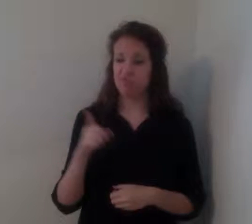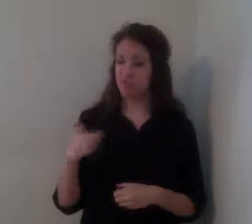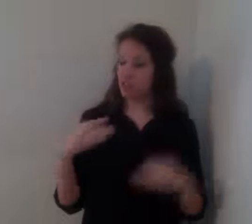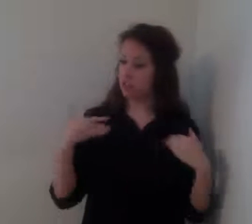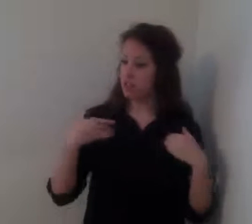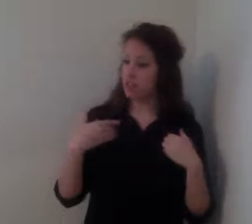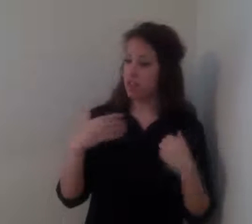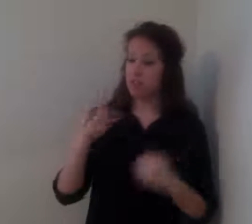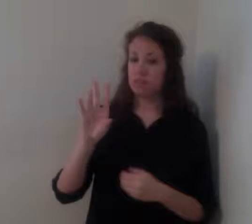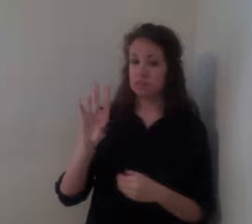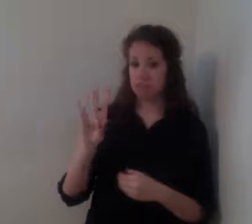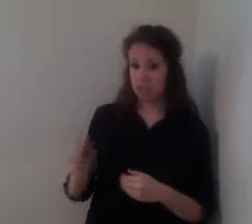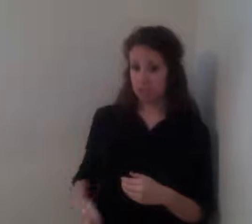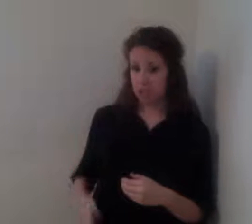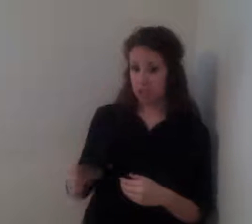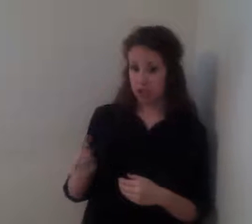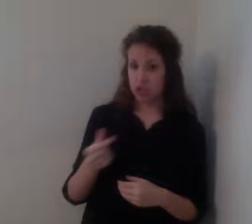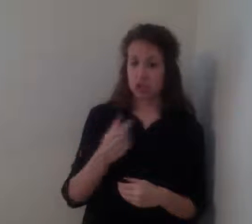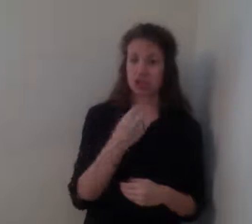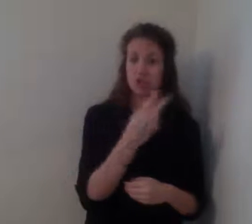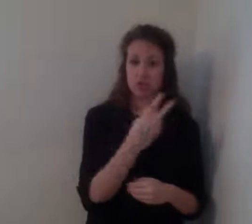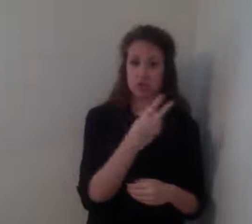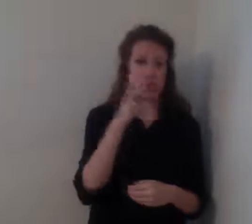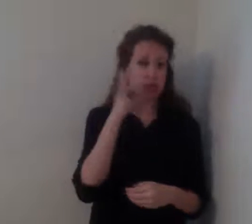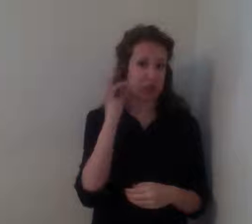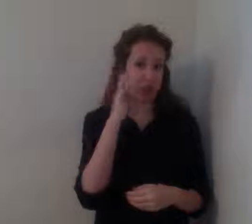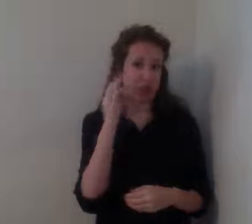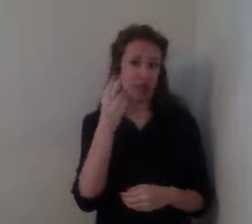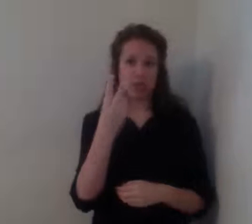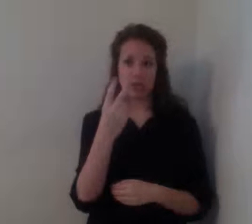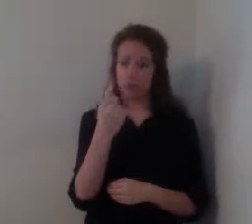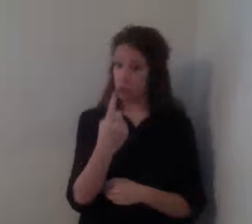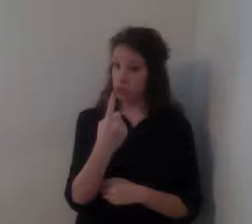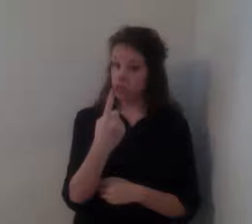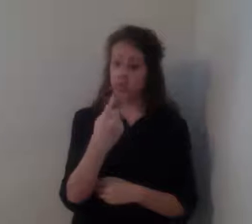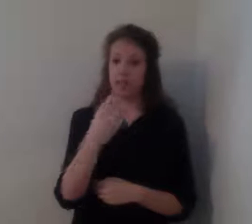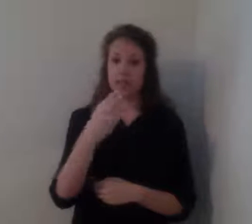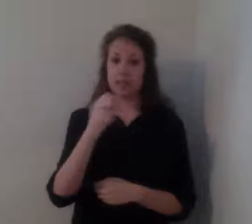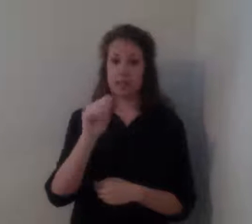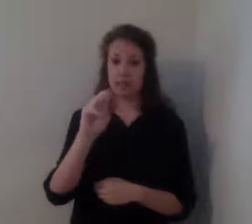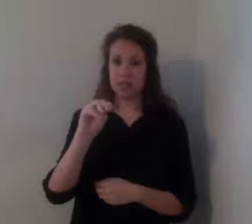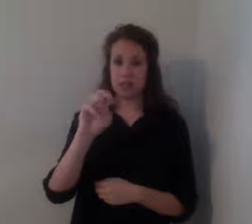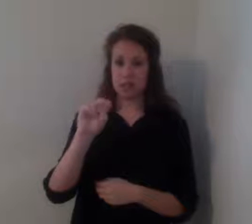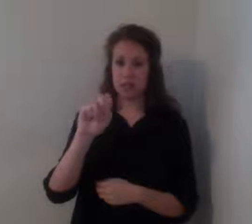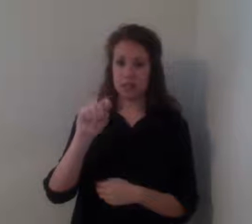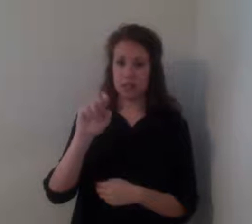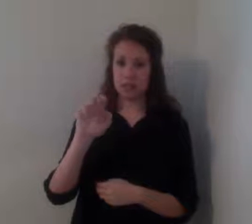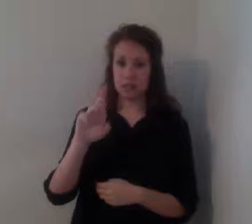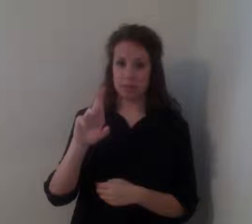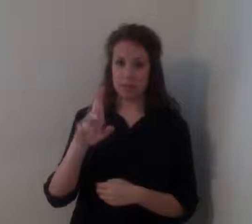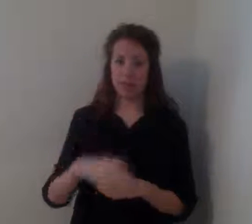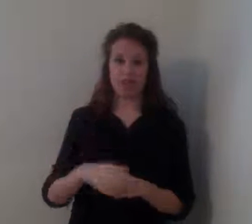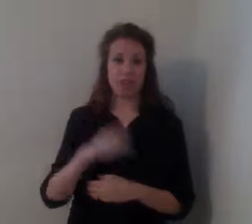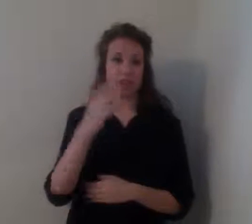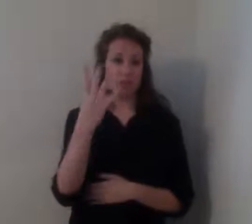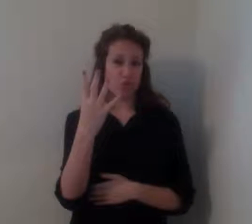4 dogs, 2 cats, and a big fat hamster. Well, that means that 4 over 7, or 4/7 of your pets are dogs. And